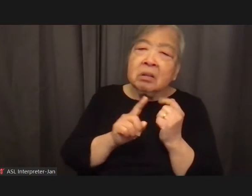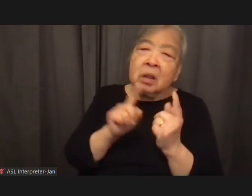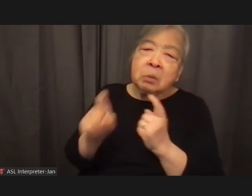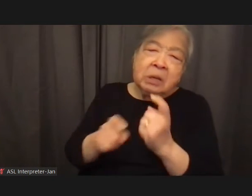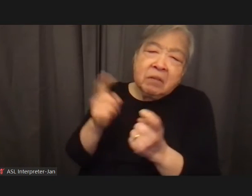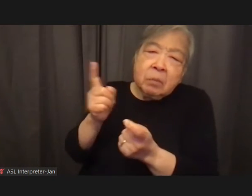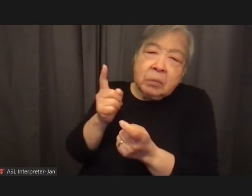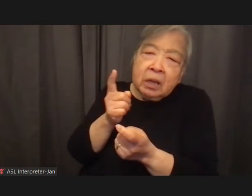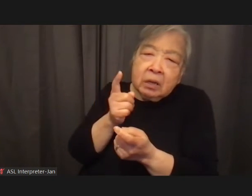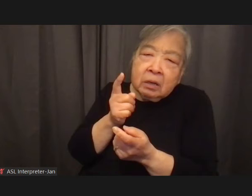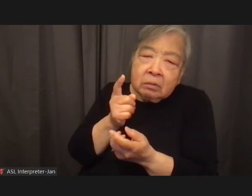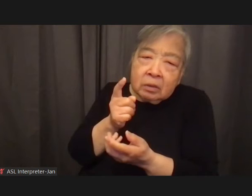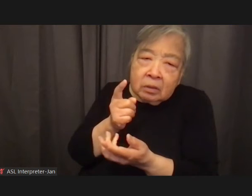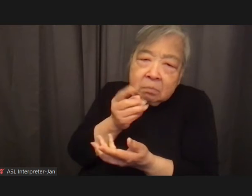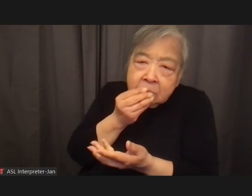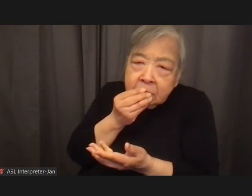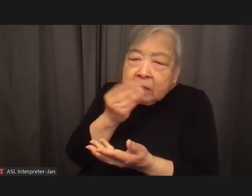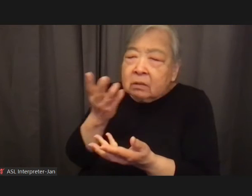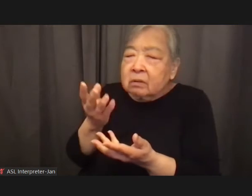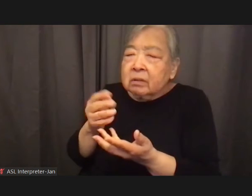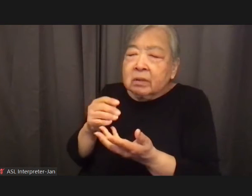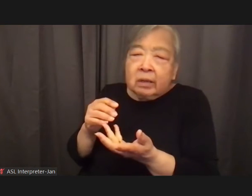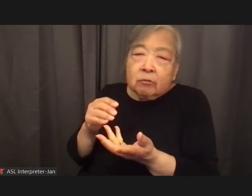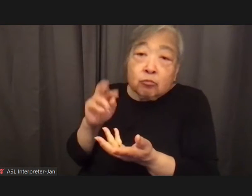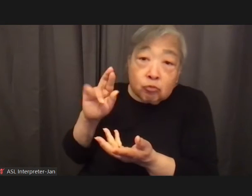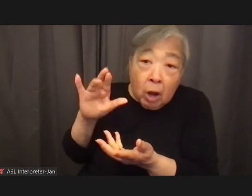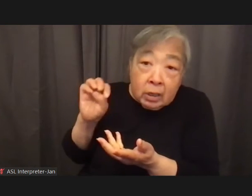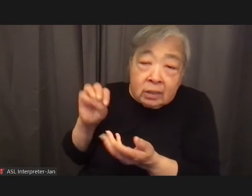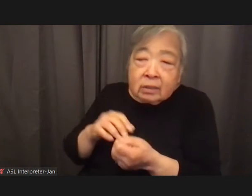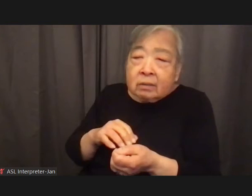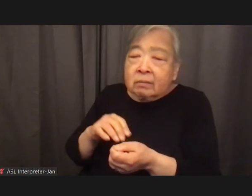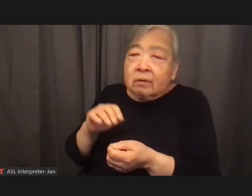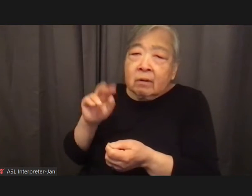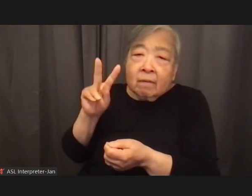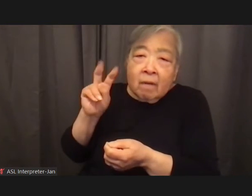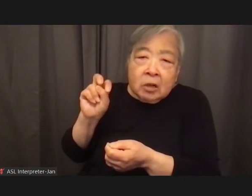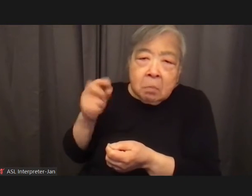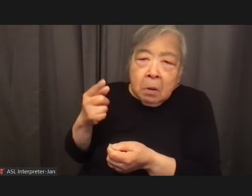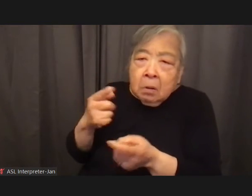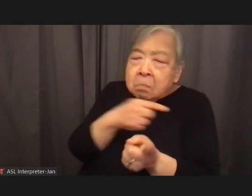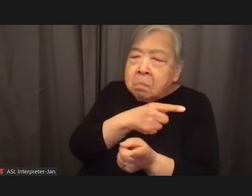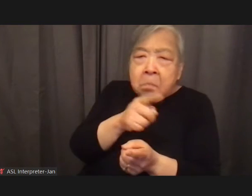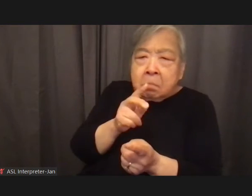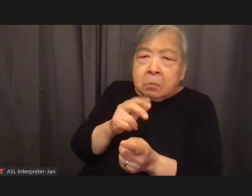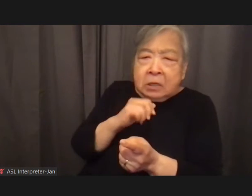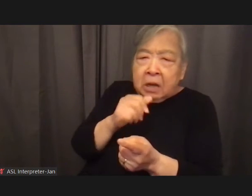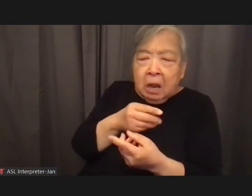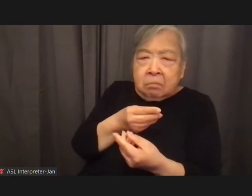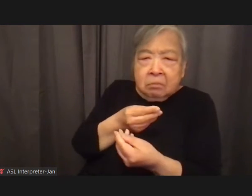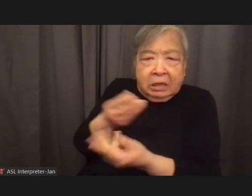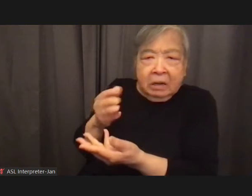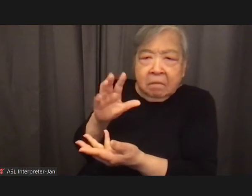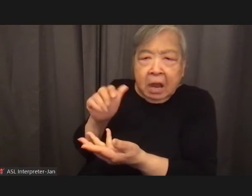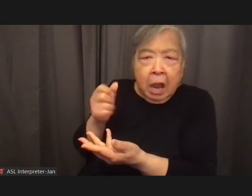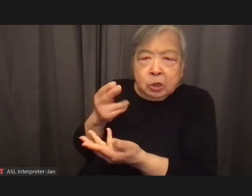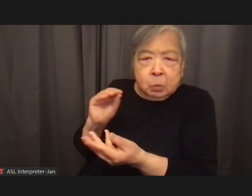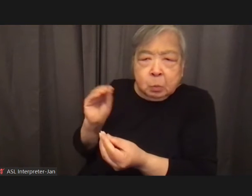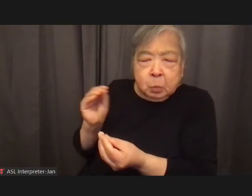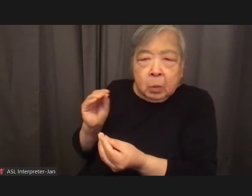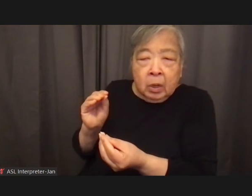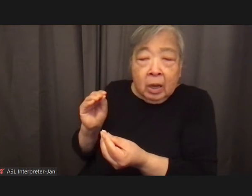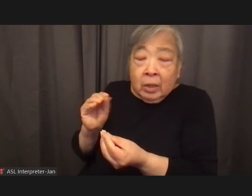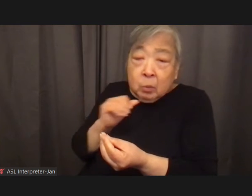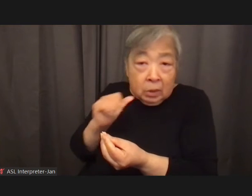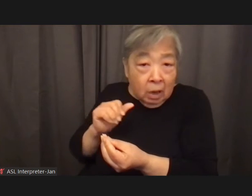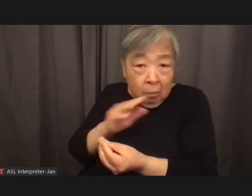you know, rice, vegetables, rather than cash, and they would bring this home. Now, when the women came